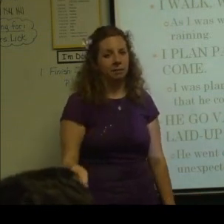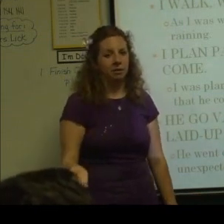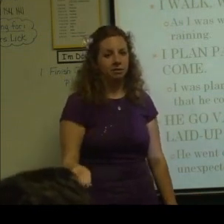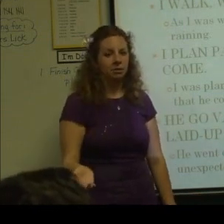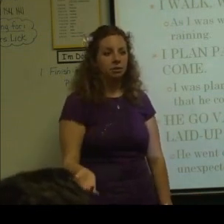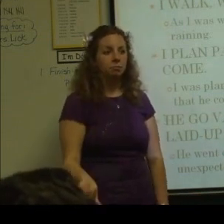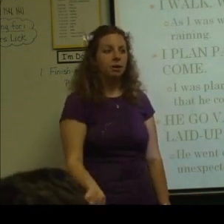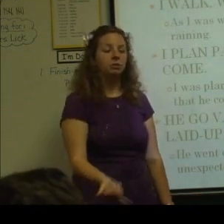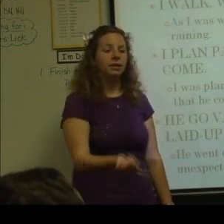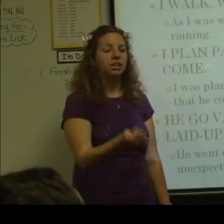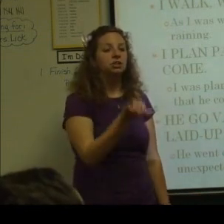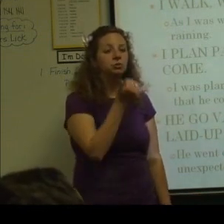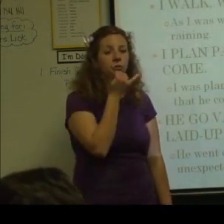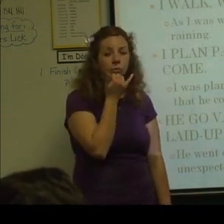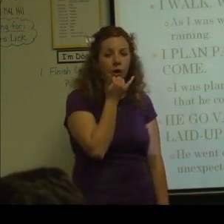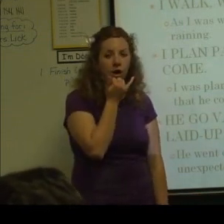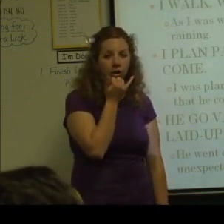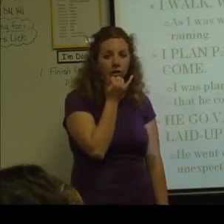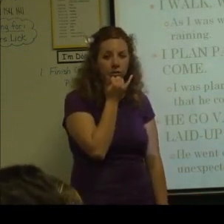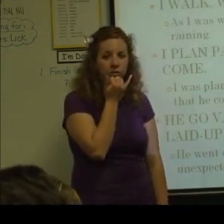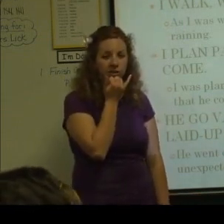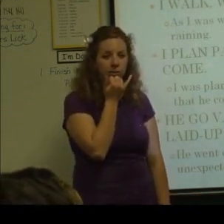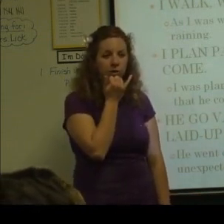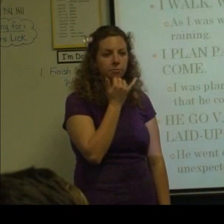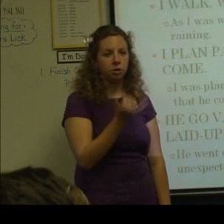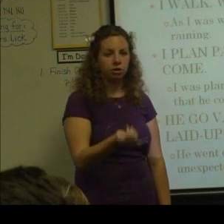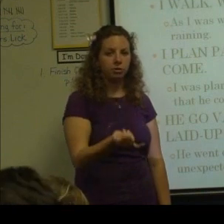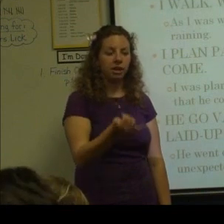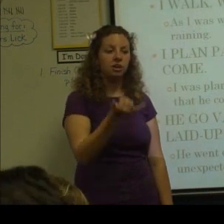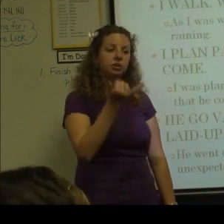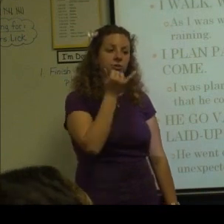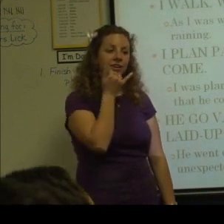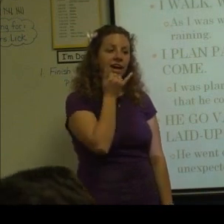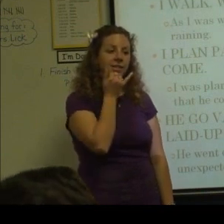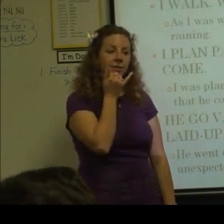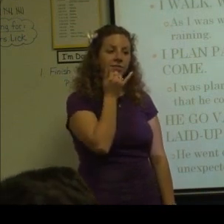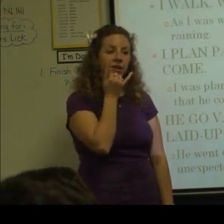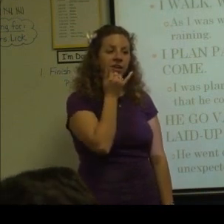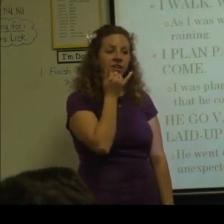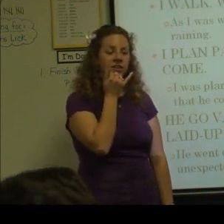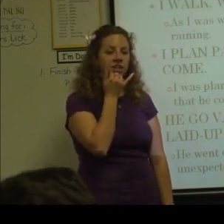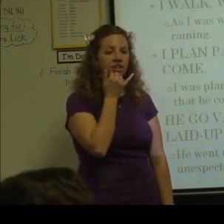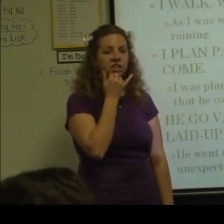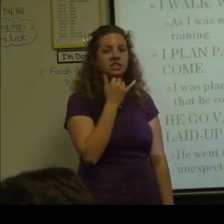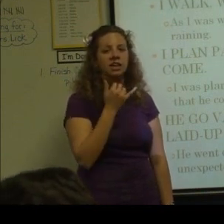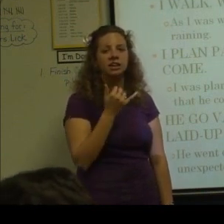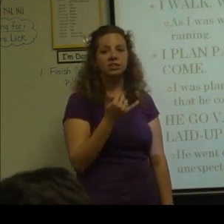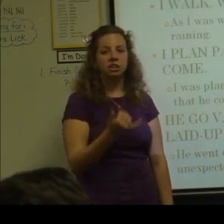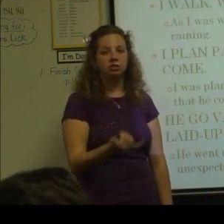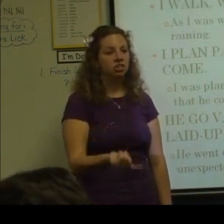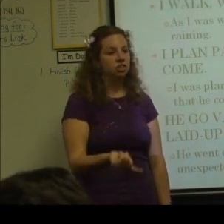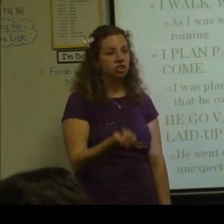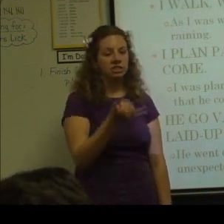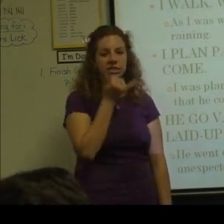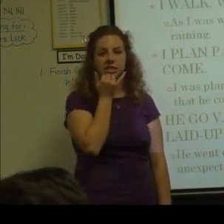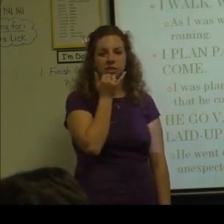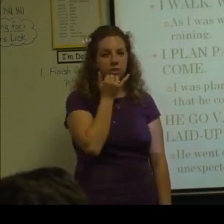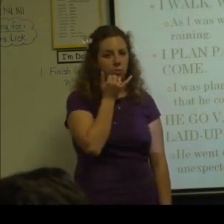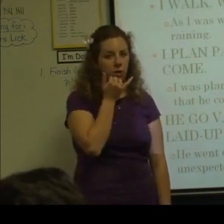happened. But you can't just do it wrong. So that's what our book's showing. So I'd asked my friend, and she said that usually she just sees it just wrong